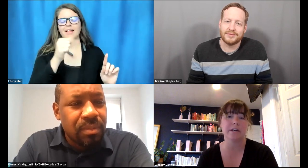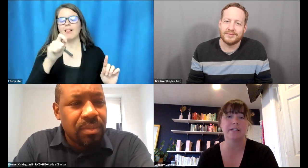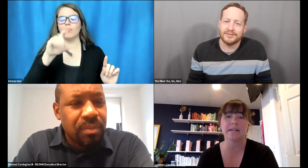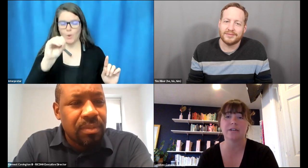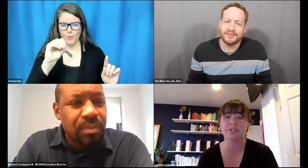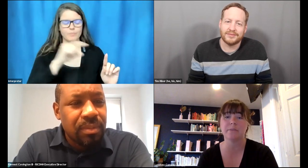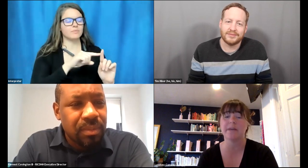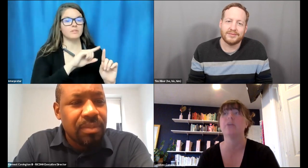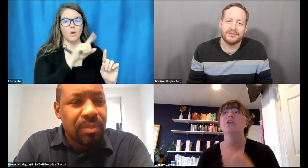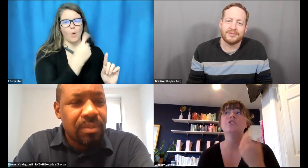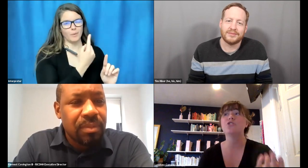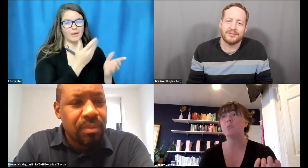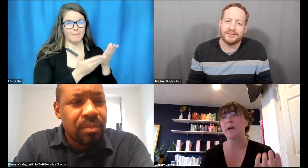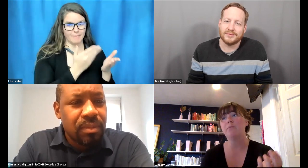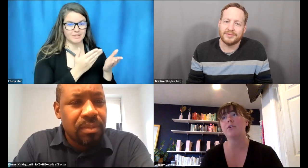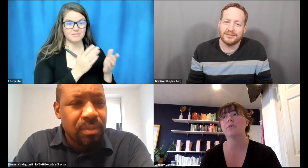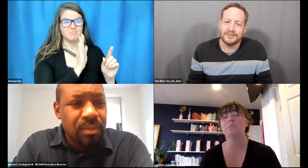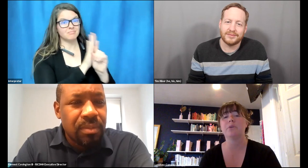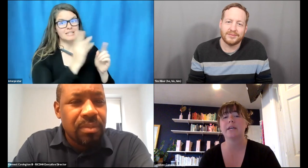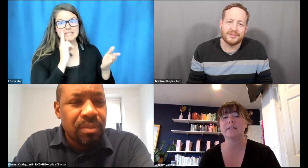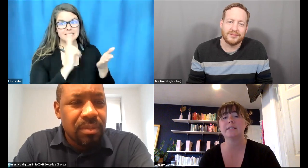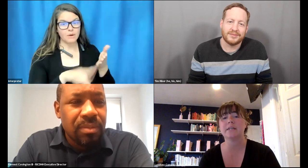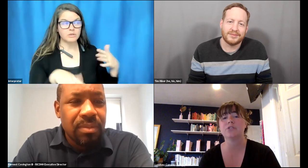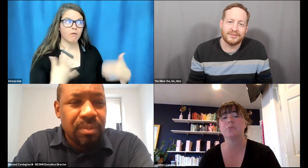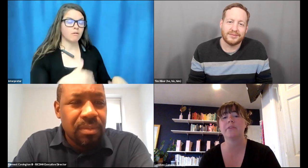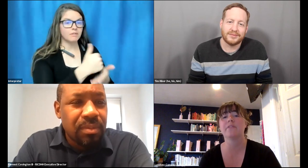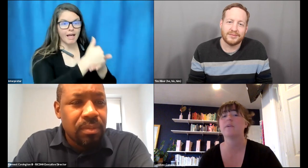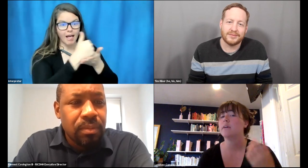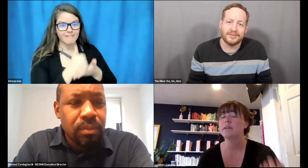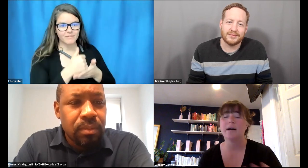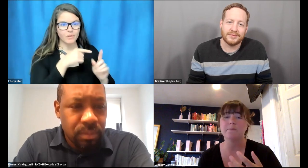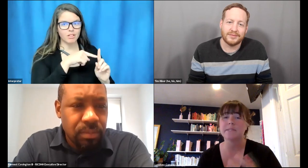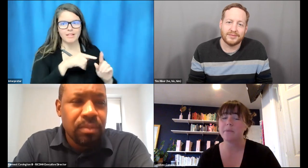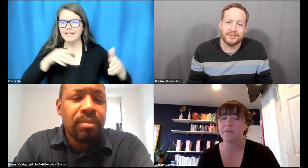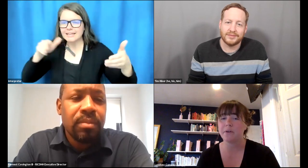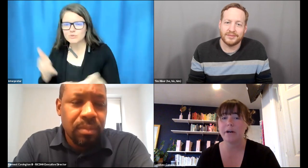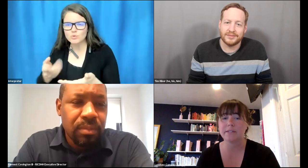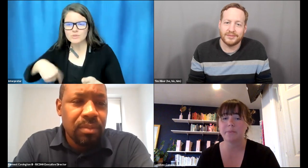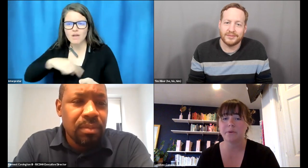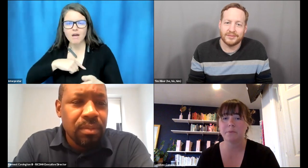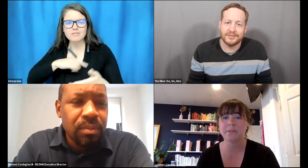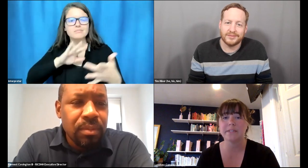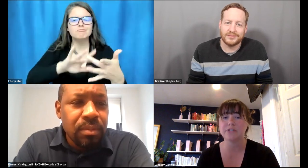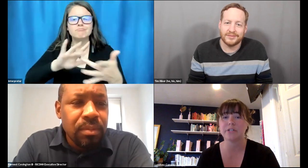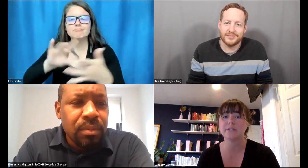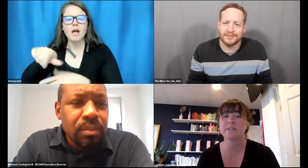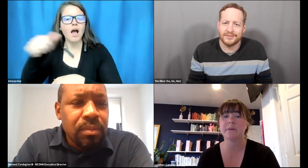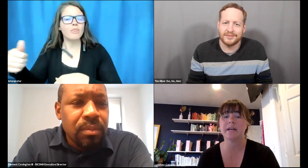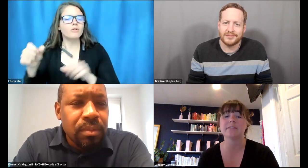has actually been super helpful in putting us in touch with some other possible presenters. But as it